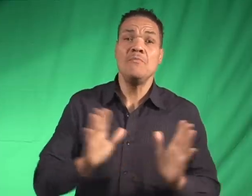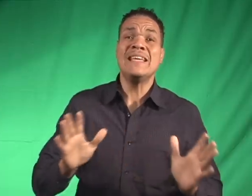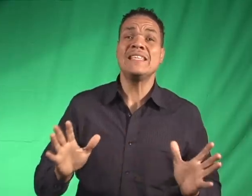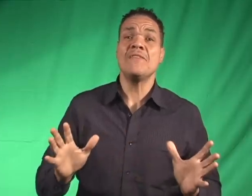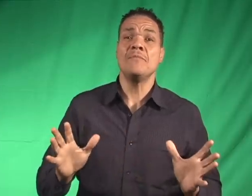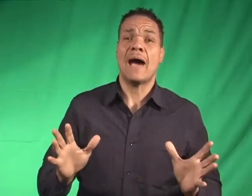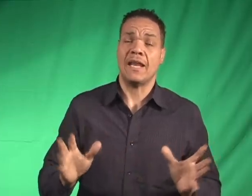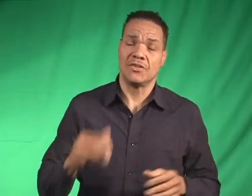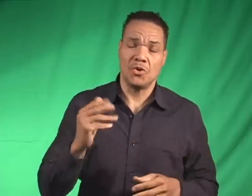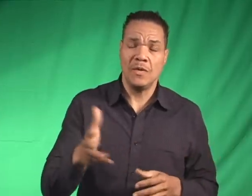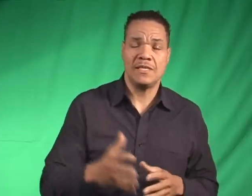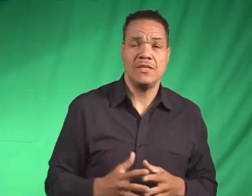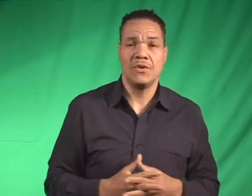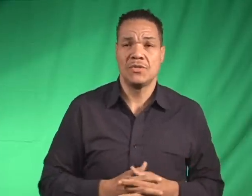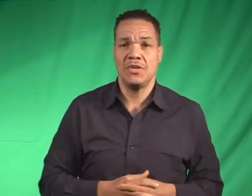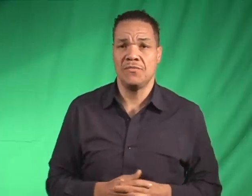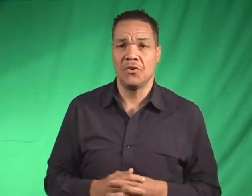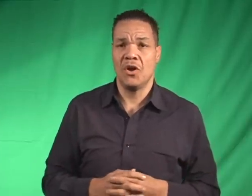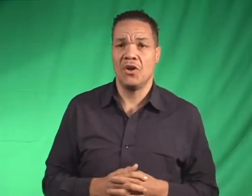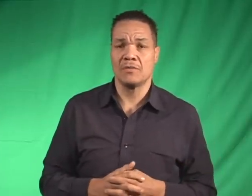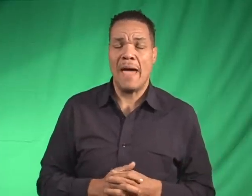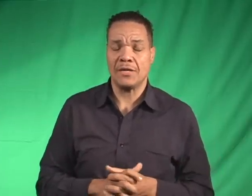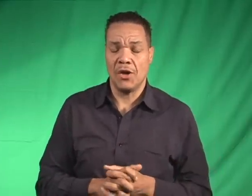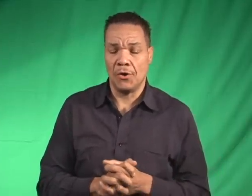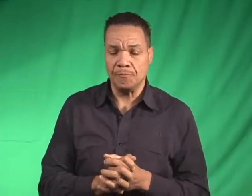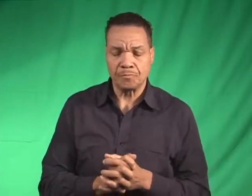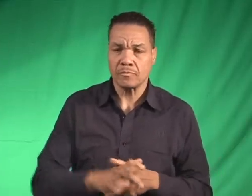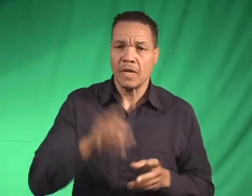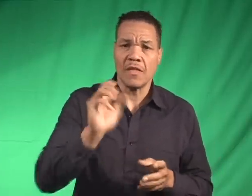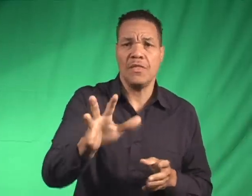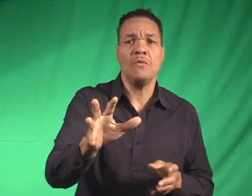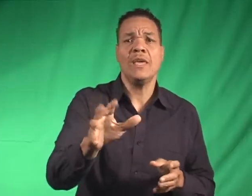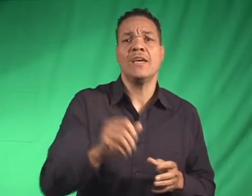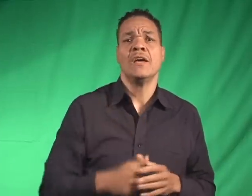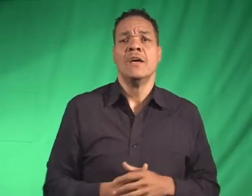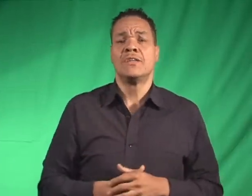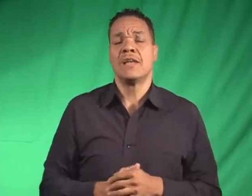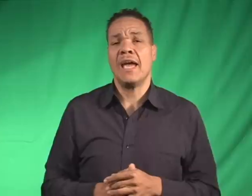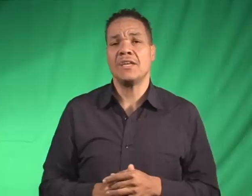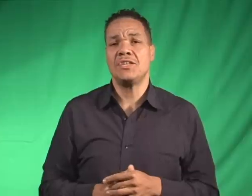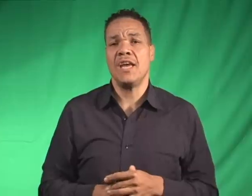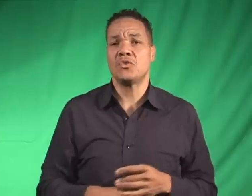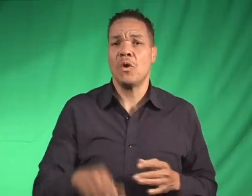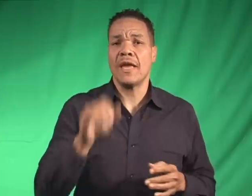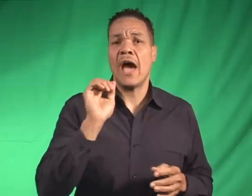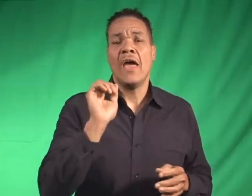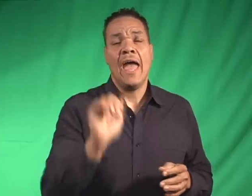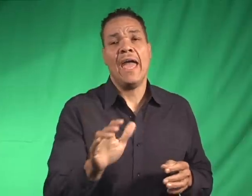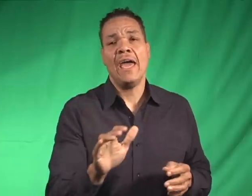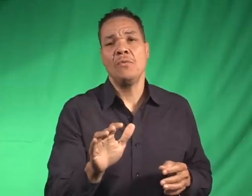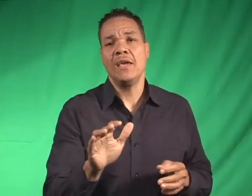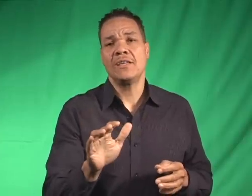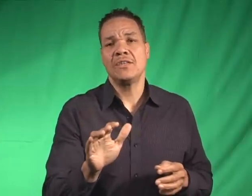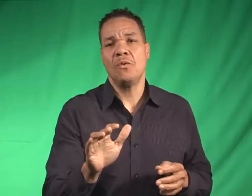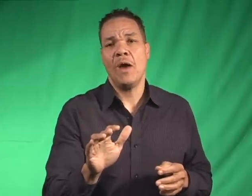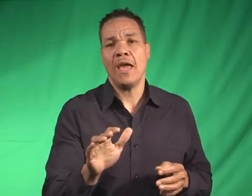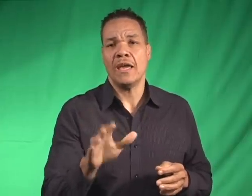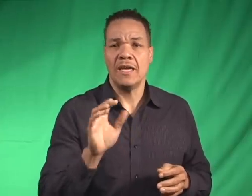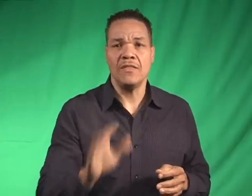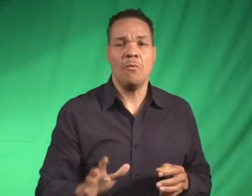miss everybody. And so we see those tearful calls back to home. Then we get to the last chance workout, and we get to the weigh-in. In the